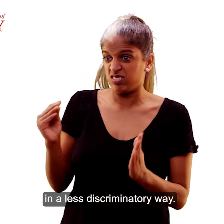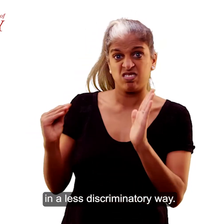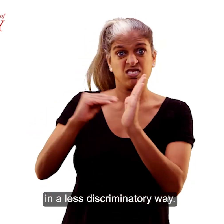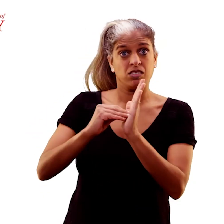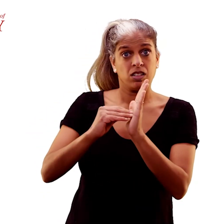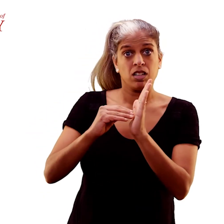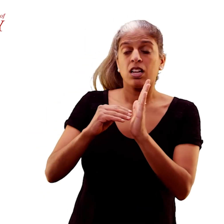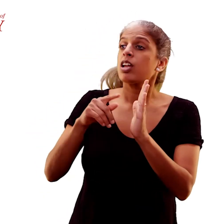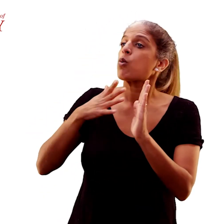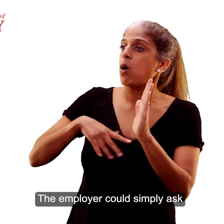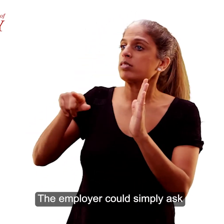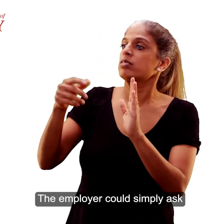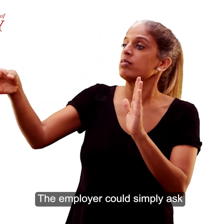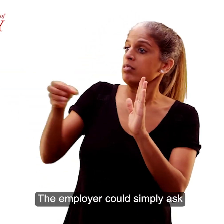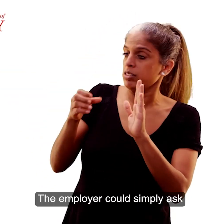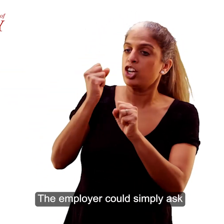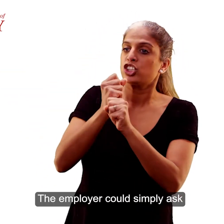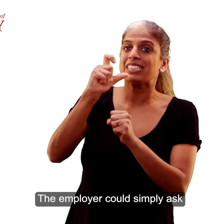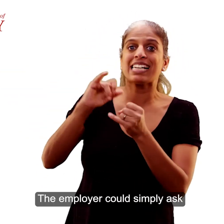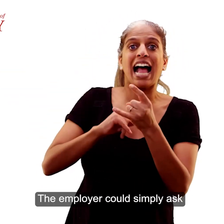way. The employer could simply ask